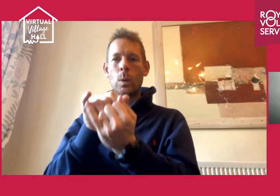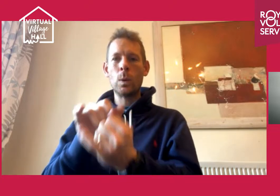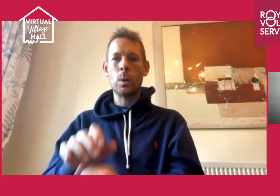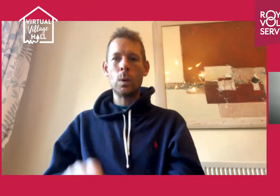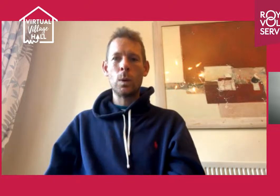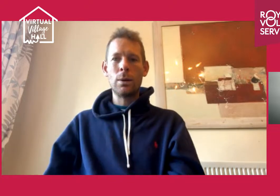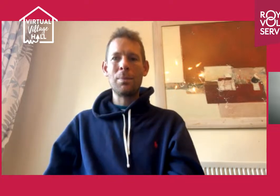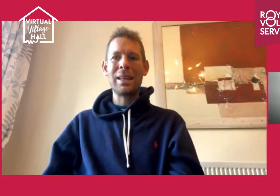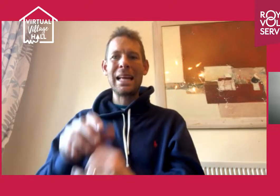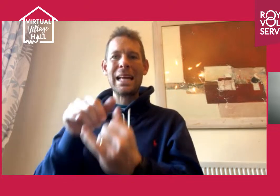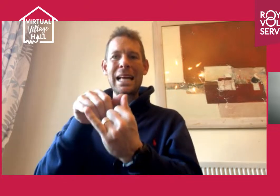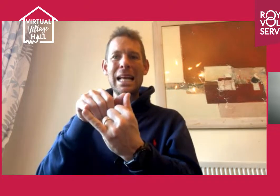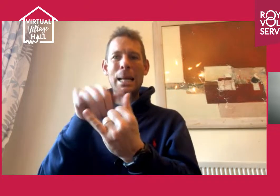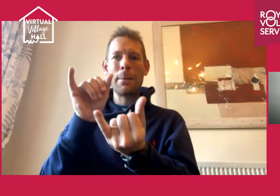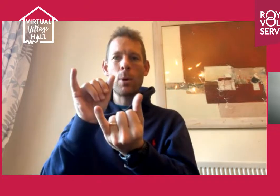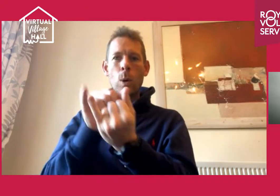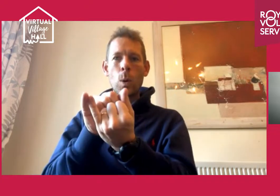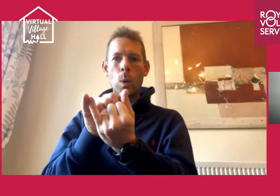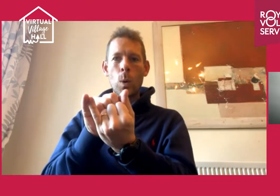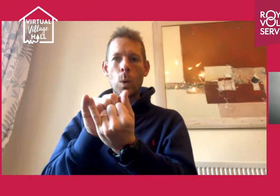And that's the sign for hippo. Hippo.